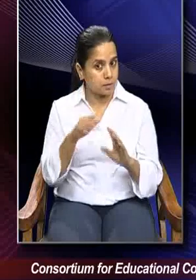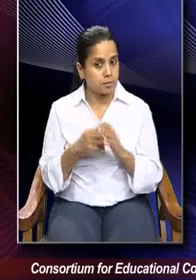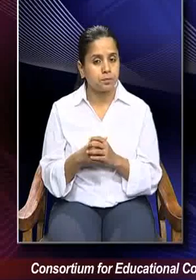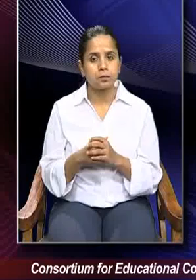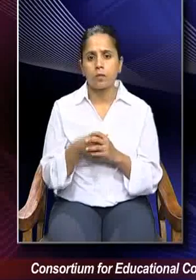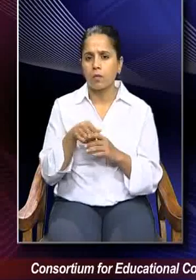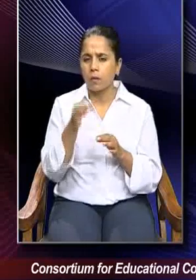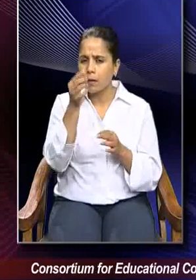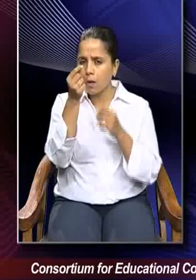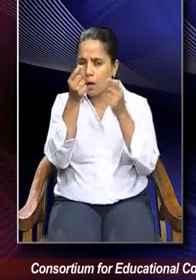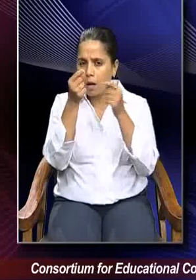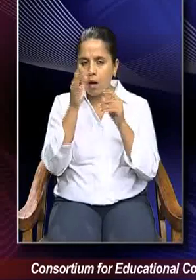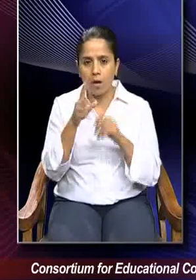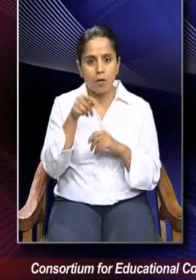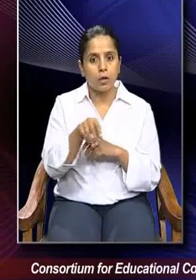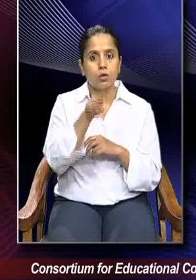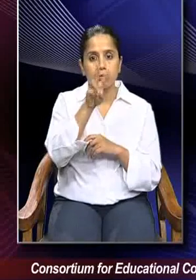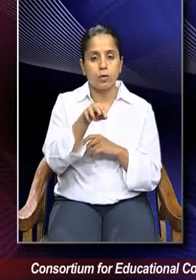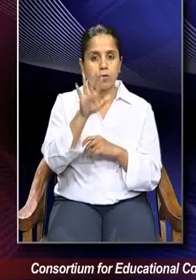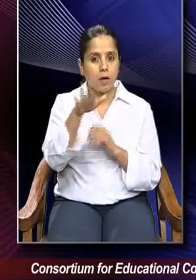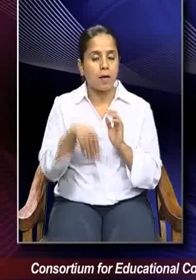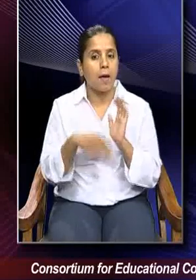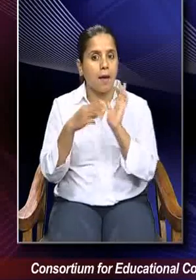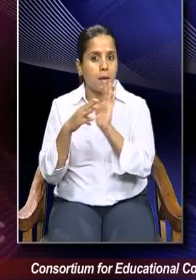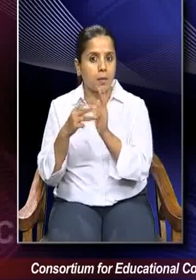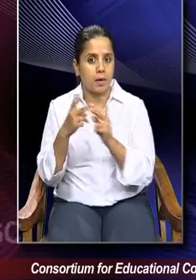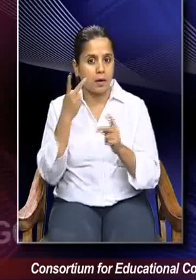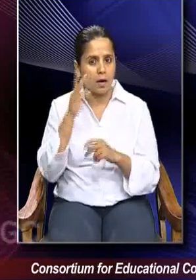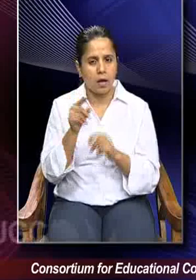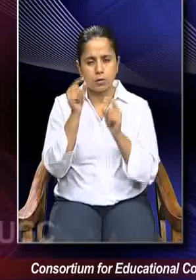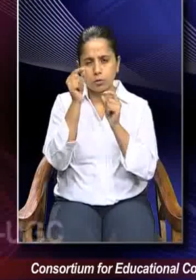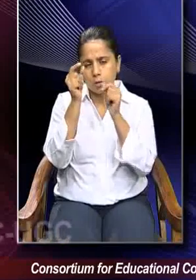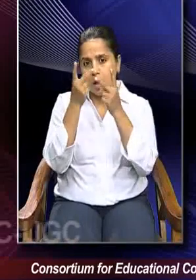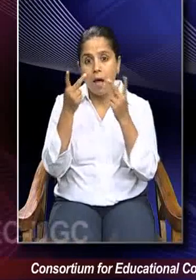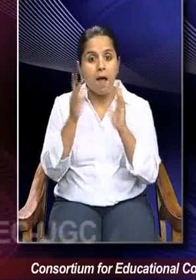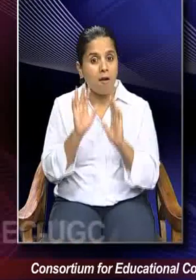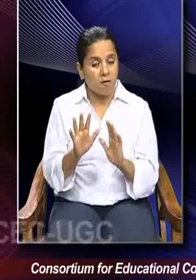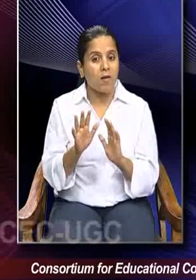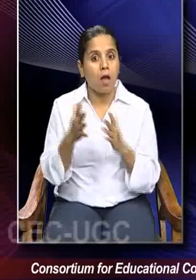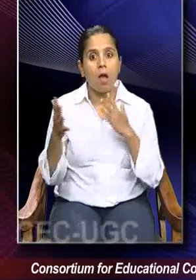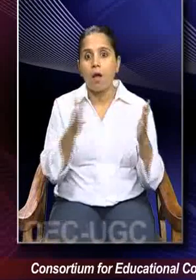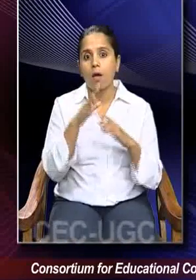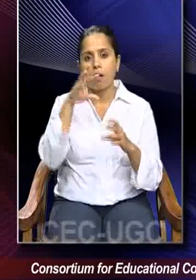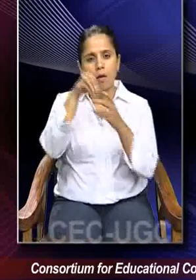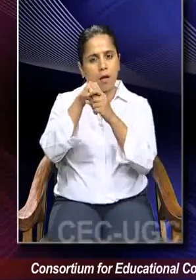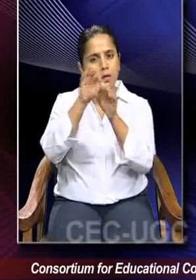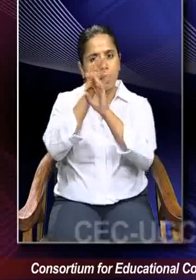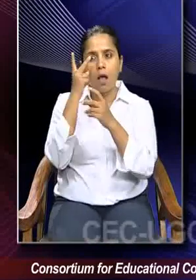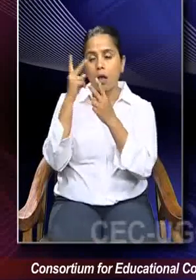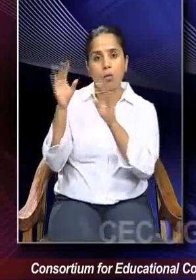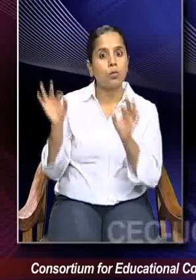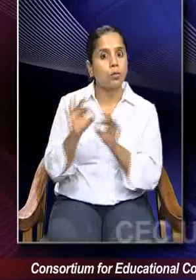tiny particles in the air are 2.5 micrometers of smaller length. And it has been reflected